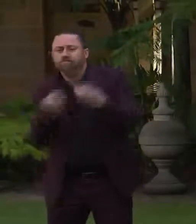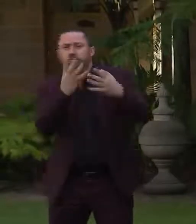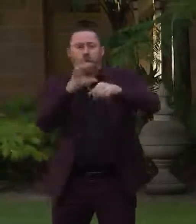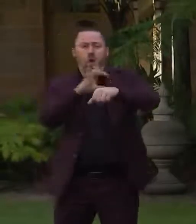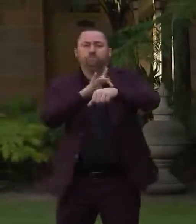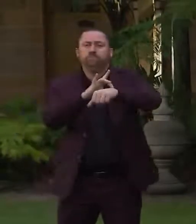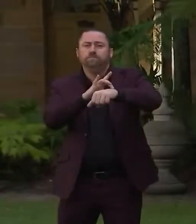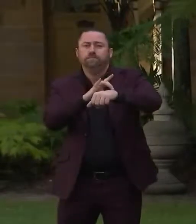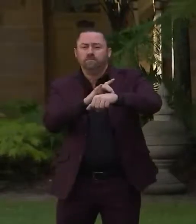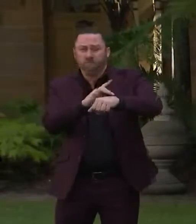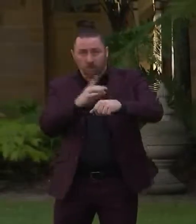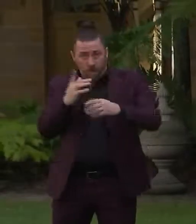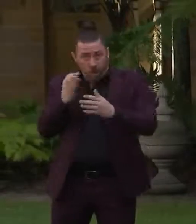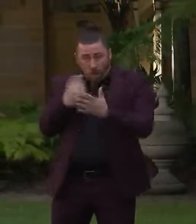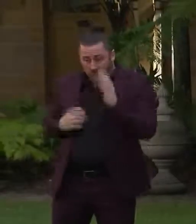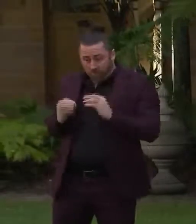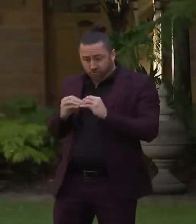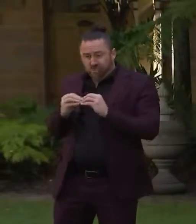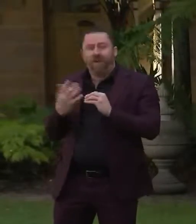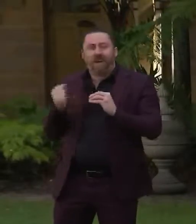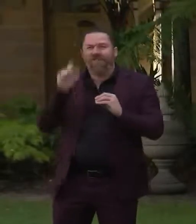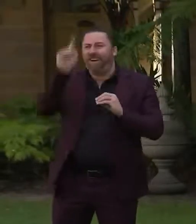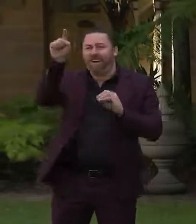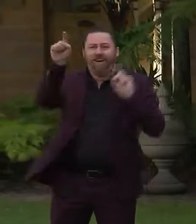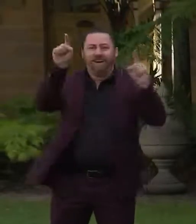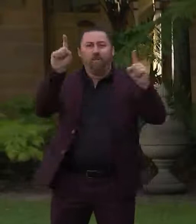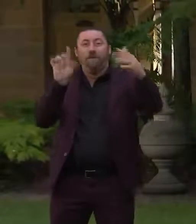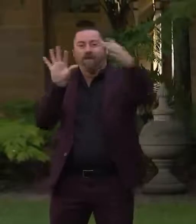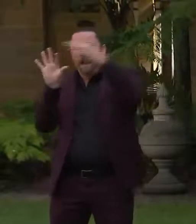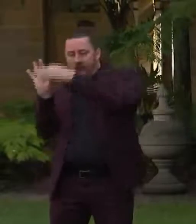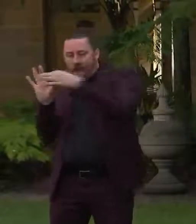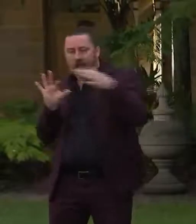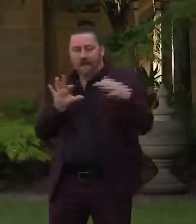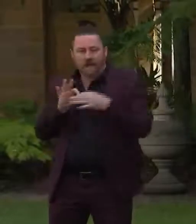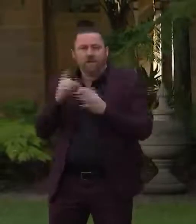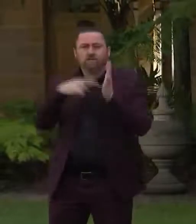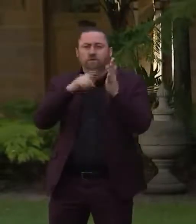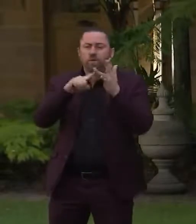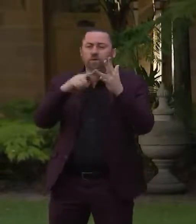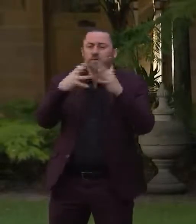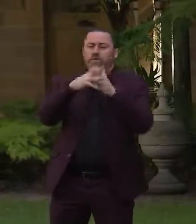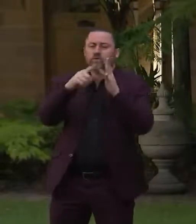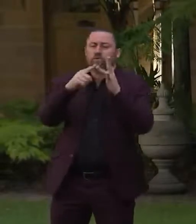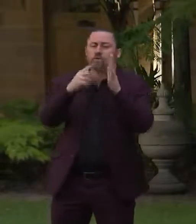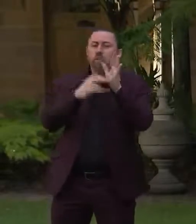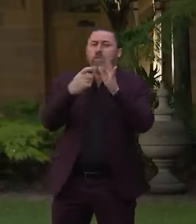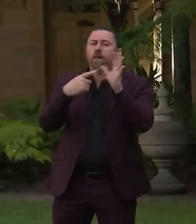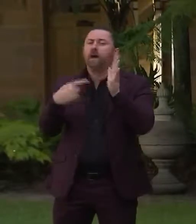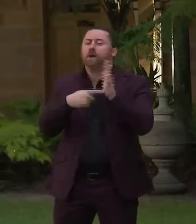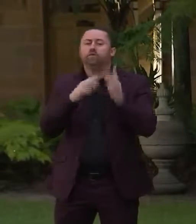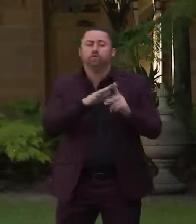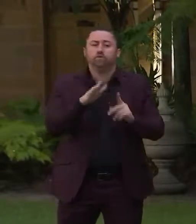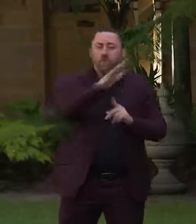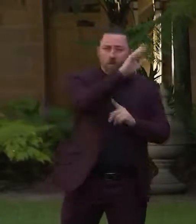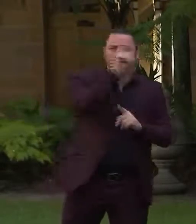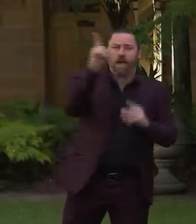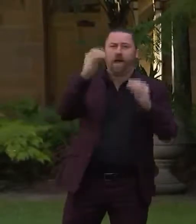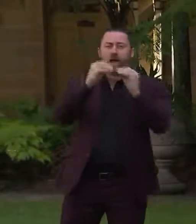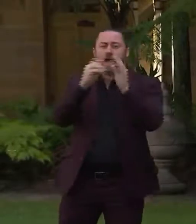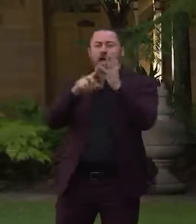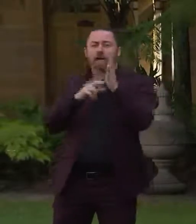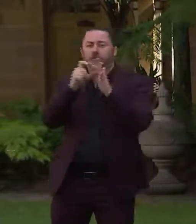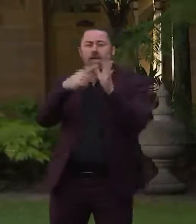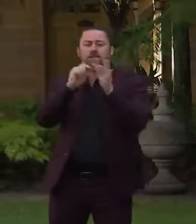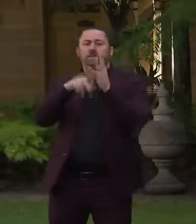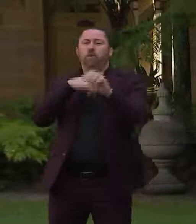of that second cluster. So we do have an individual admitted to the Toowoomba Hospital and another to the Bundaberg Hospital.